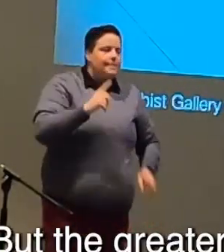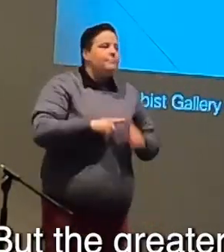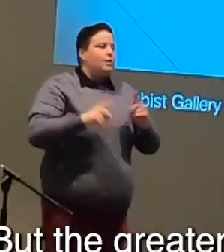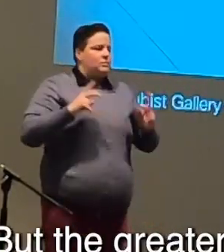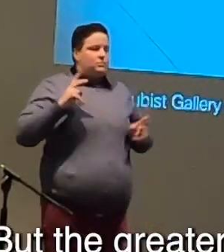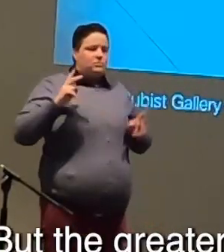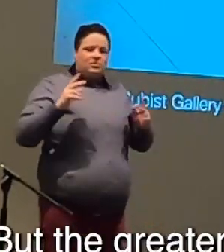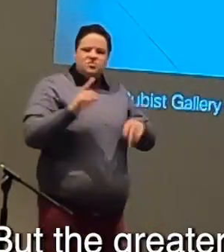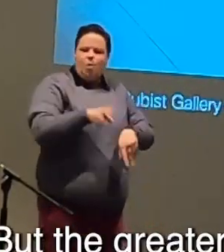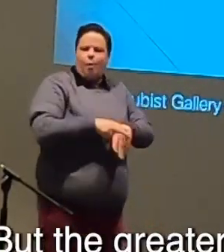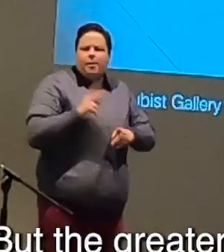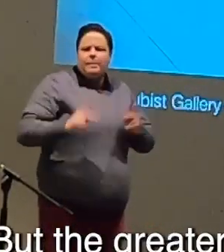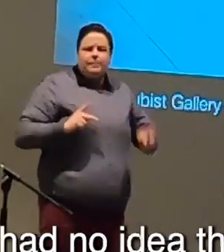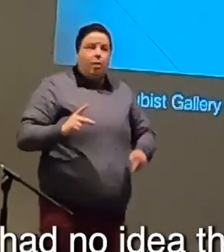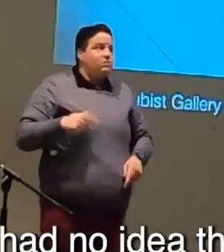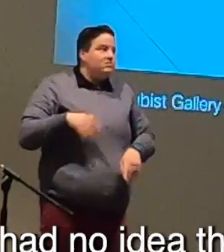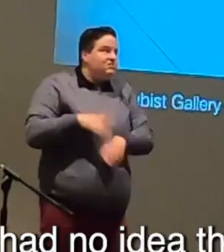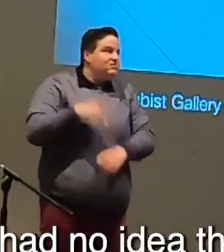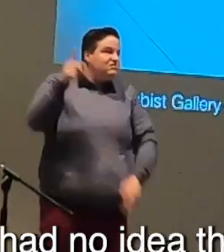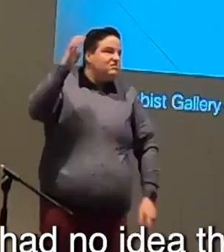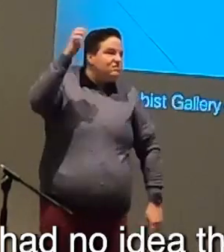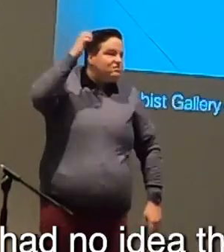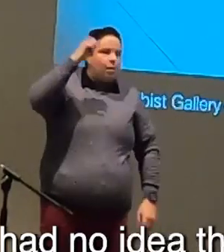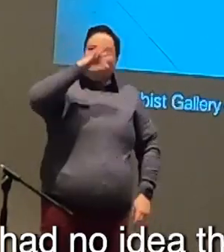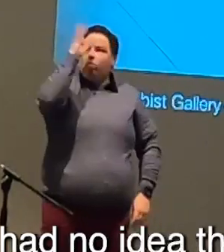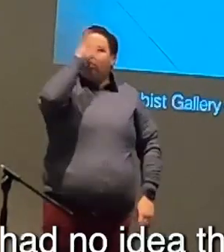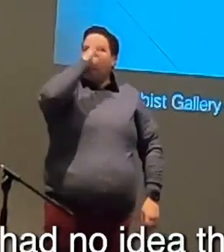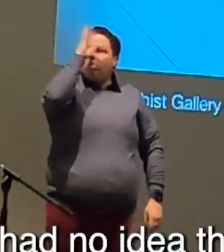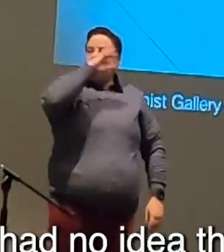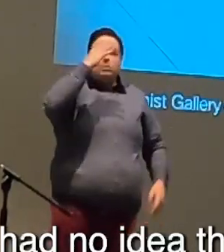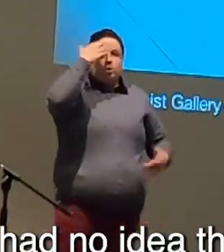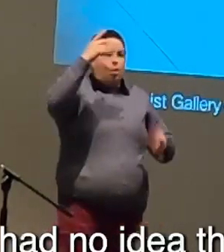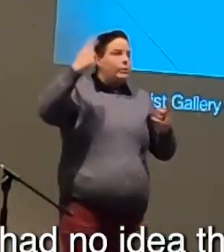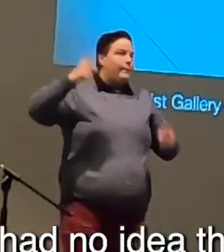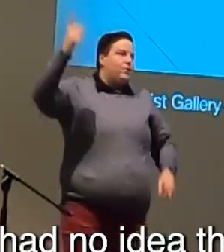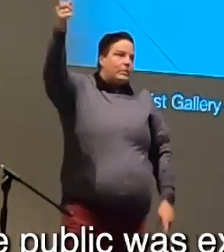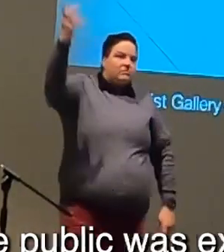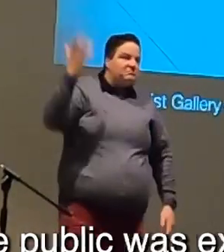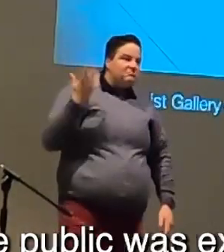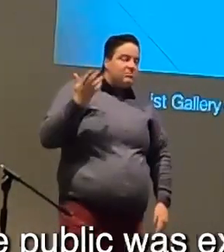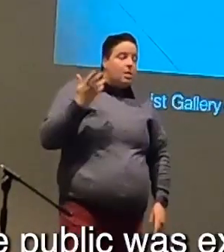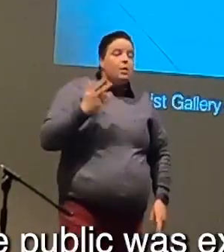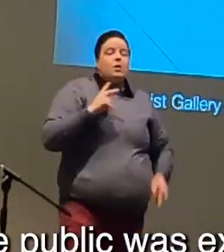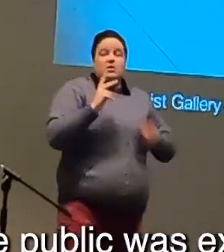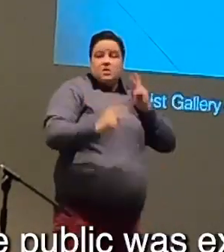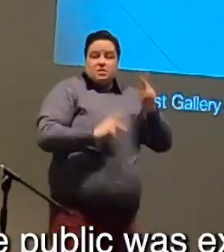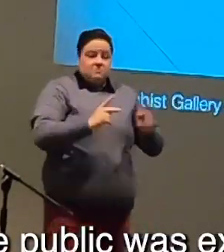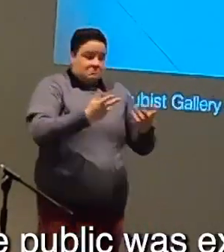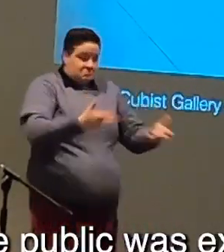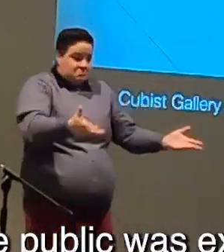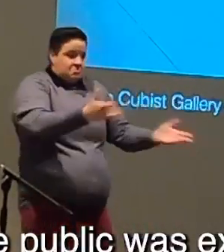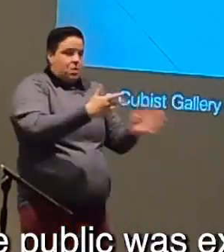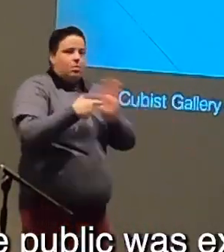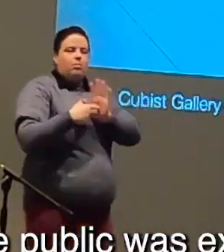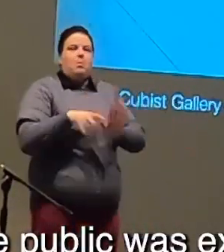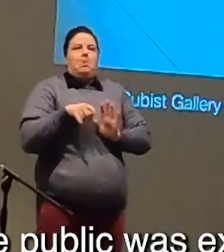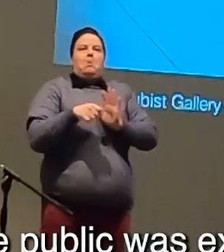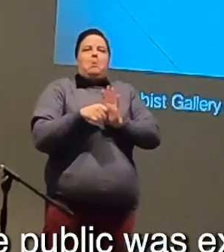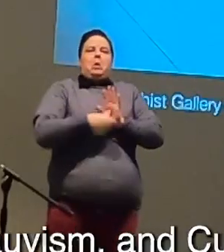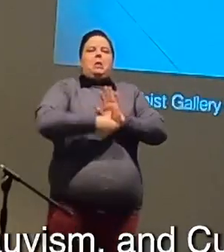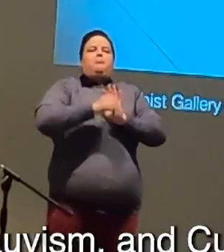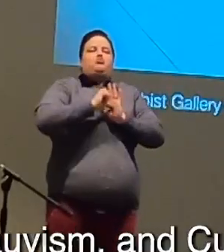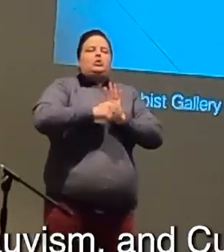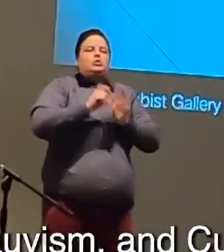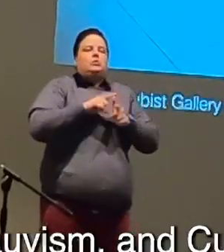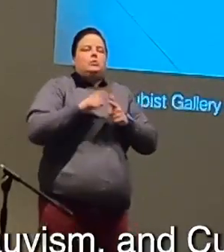public who hadn't been to Europe had no idea that this was going on over there. So the public was exposed to styles like